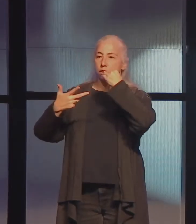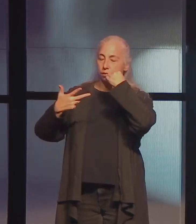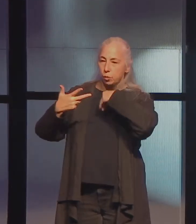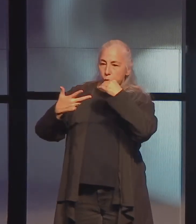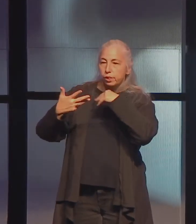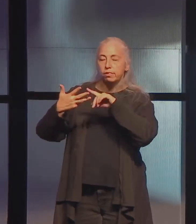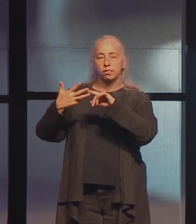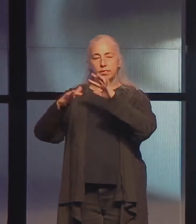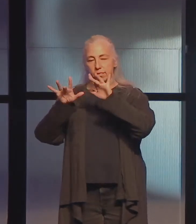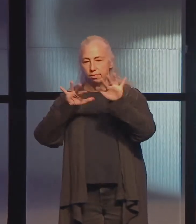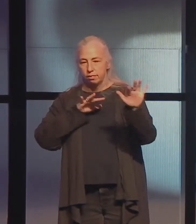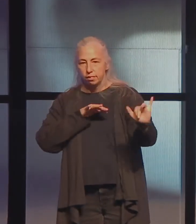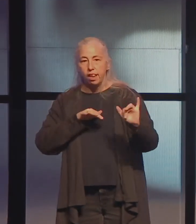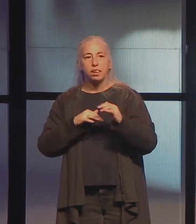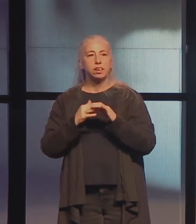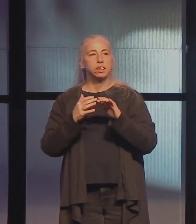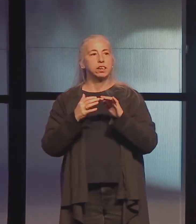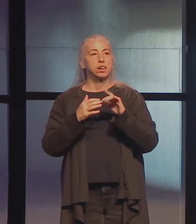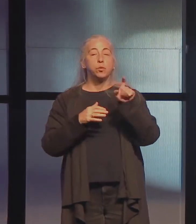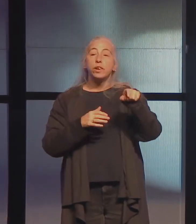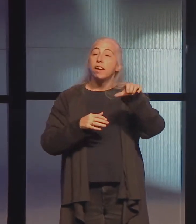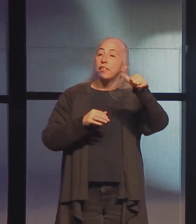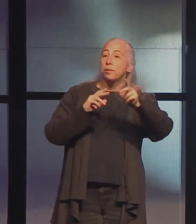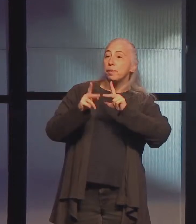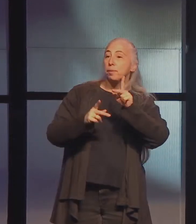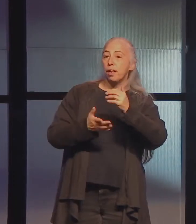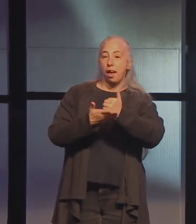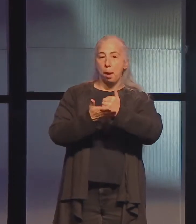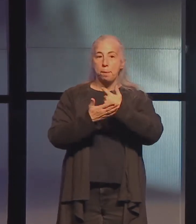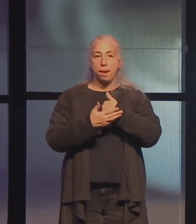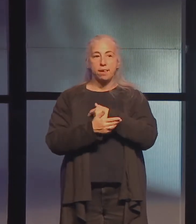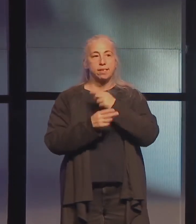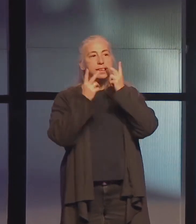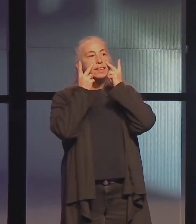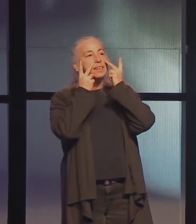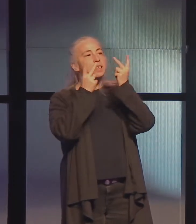us see other honest people. So maybe do that.